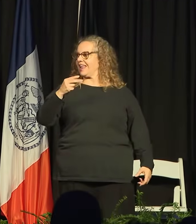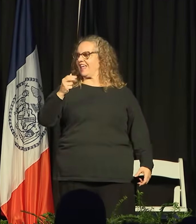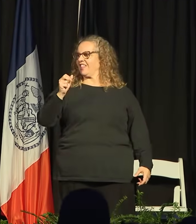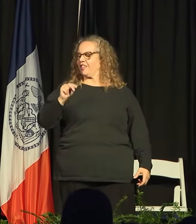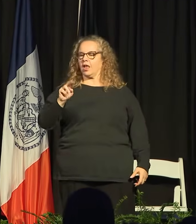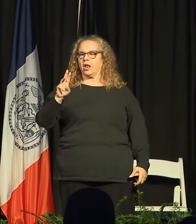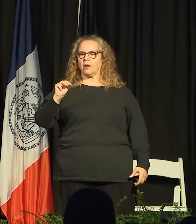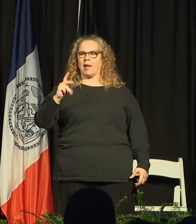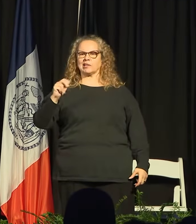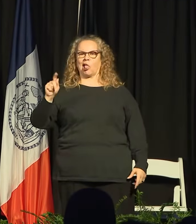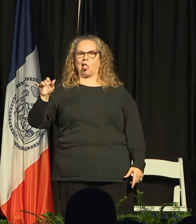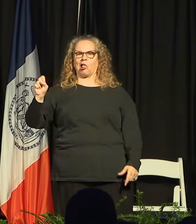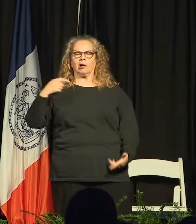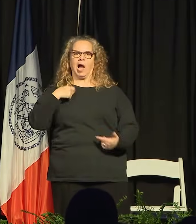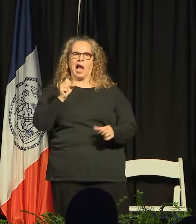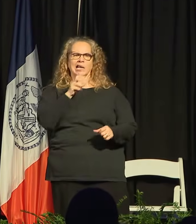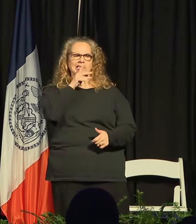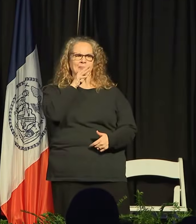better at times.